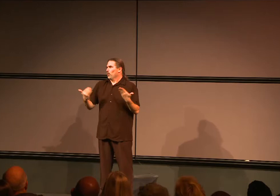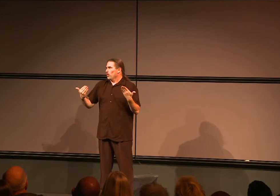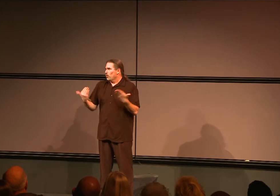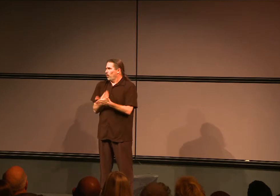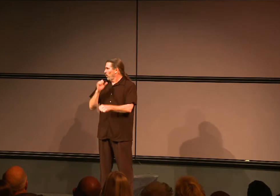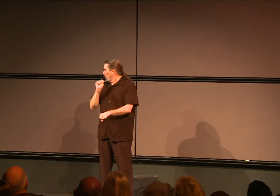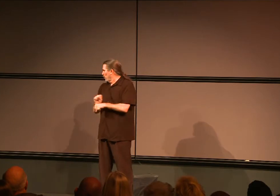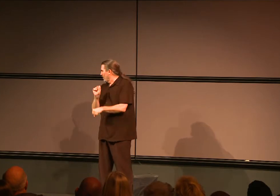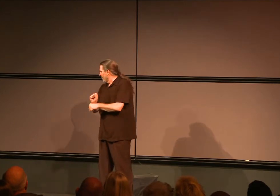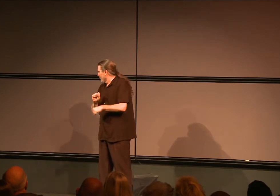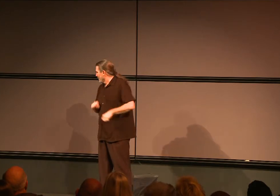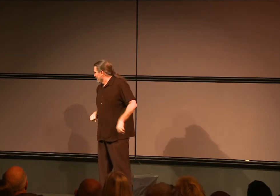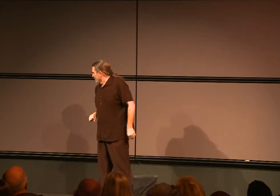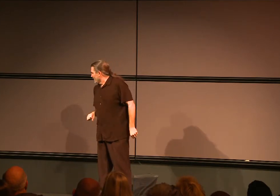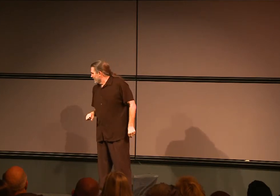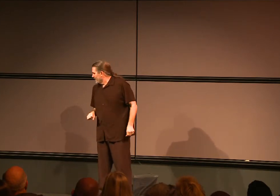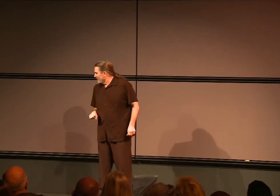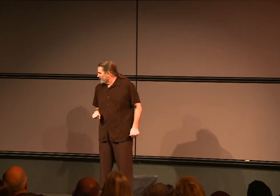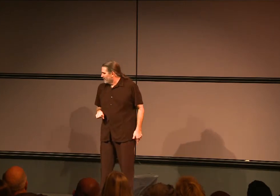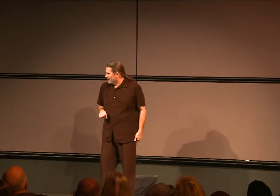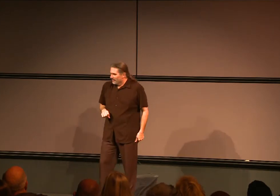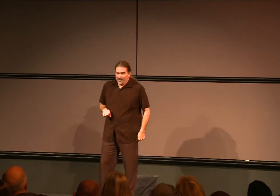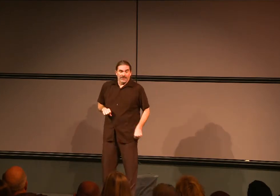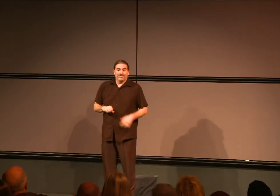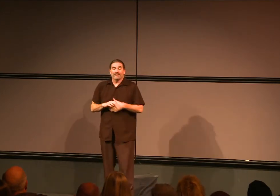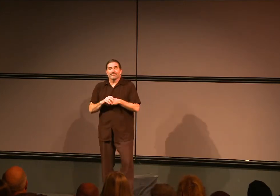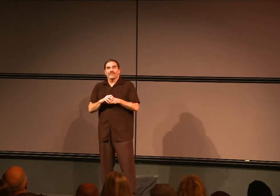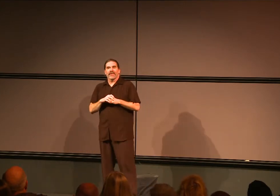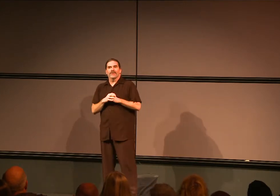Okay, now I have a new work.